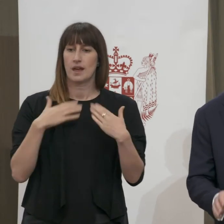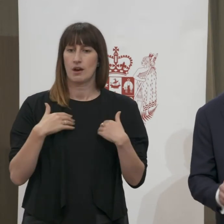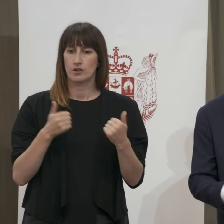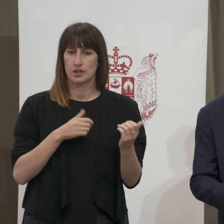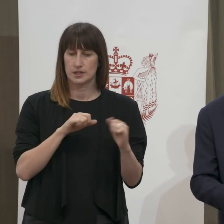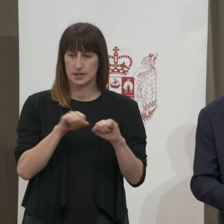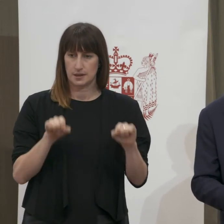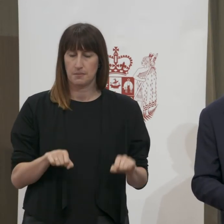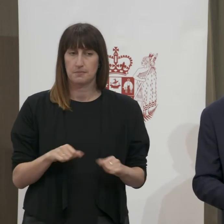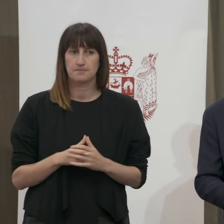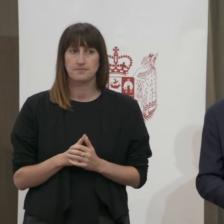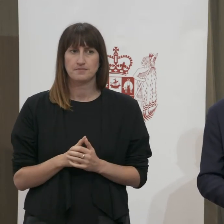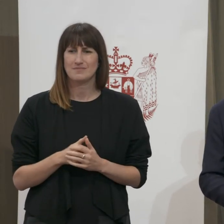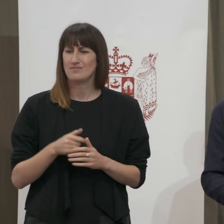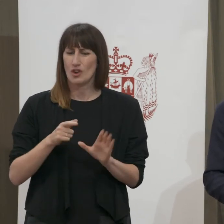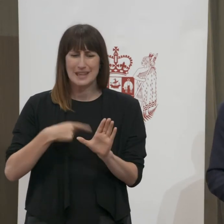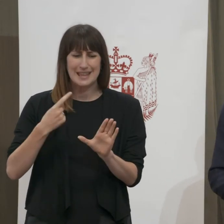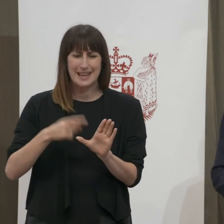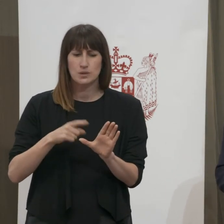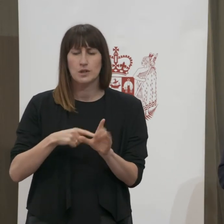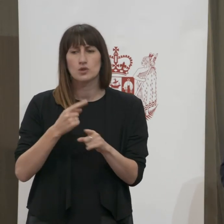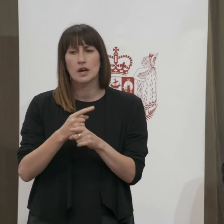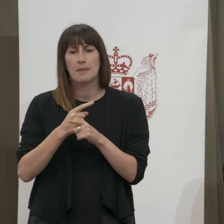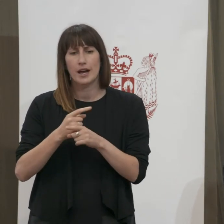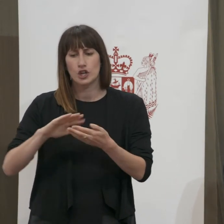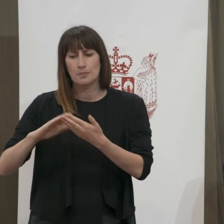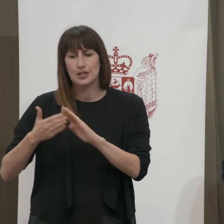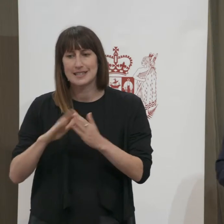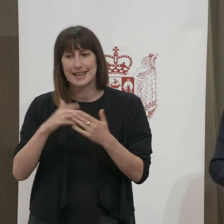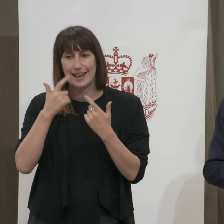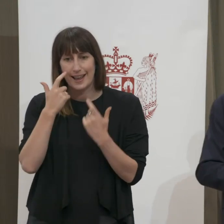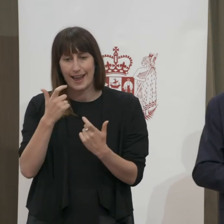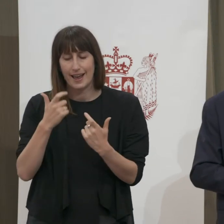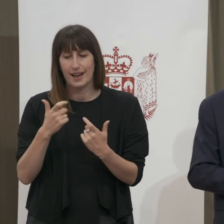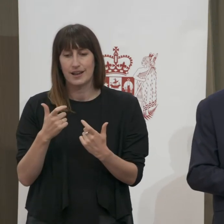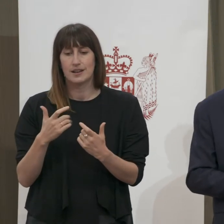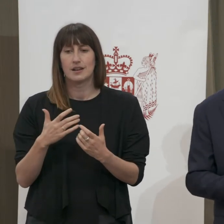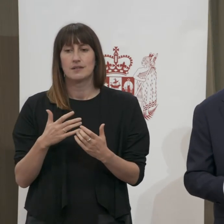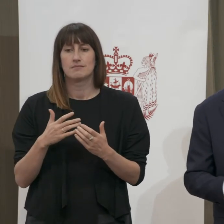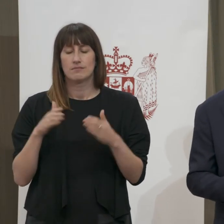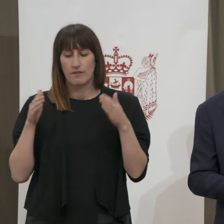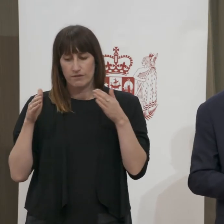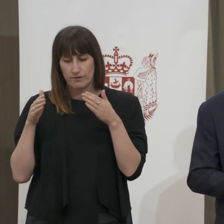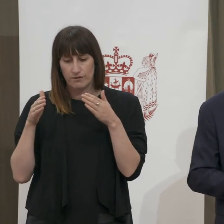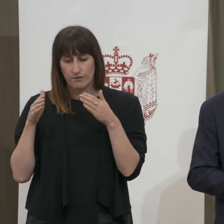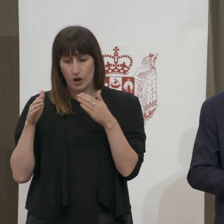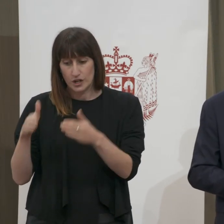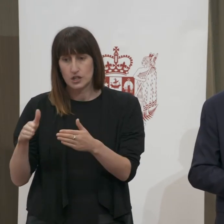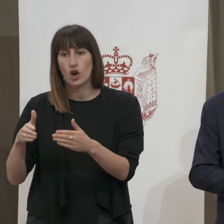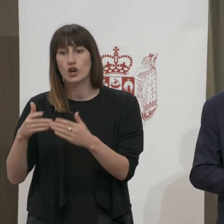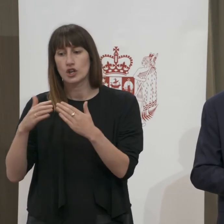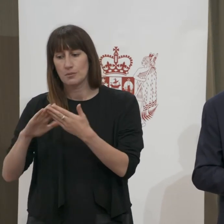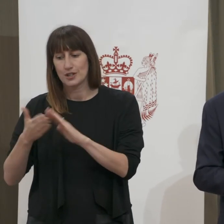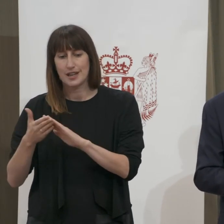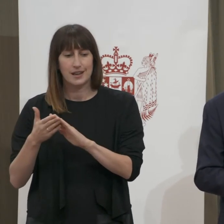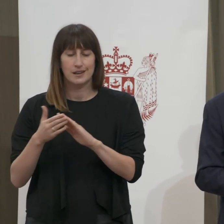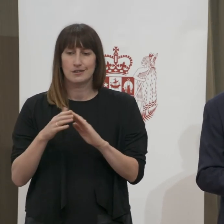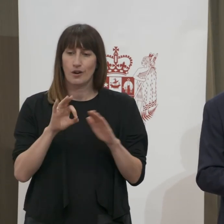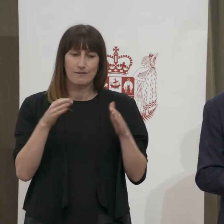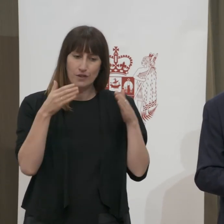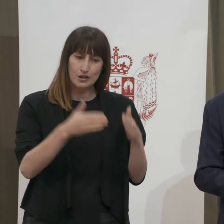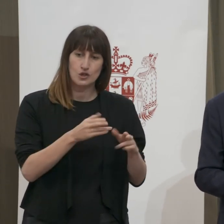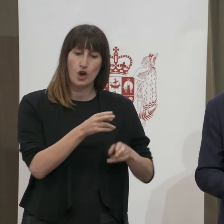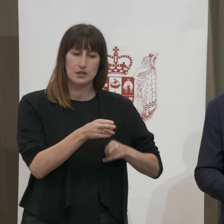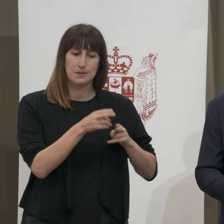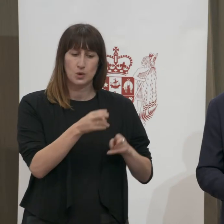in community care, encouraging preventative health care, and shifting the focus away from hospitals. Consumers